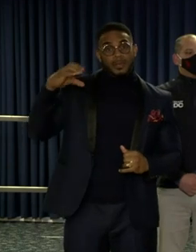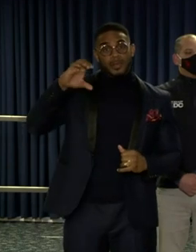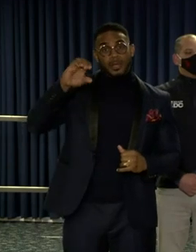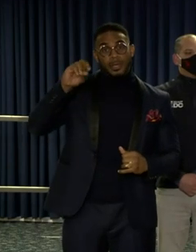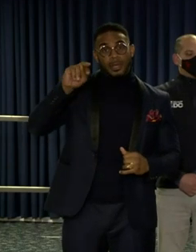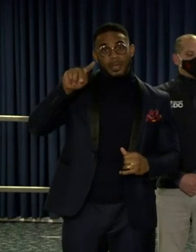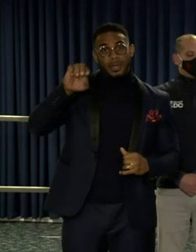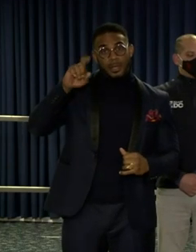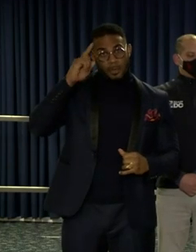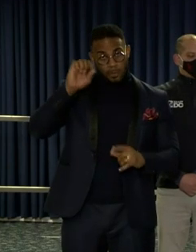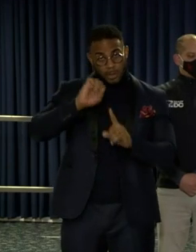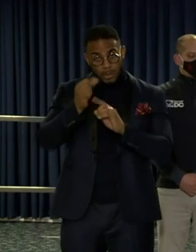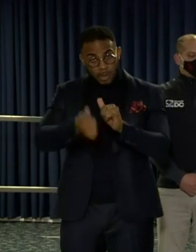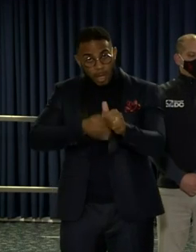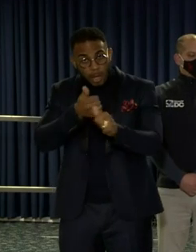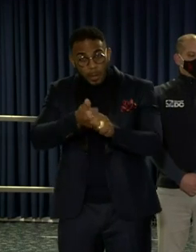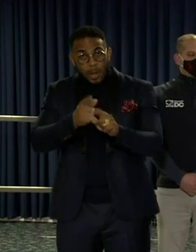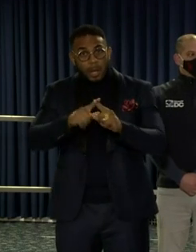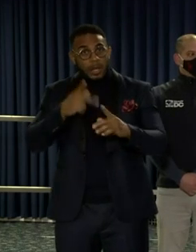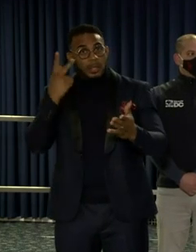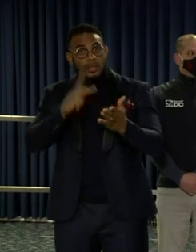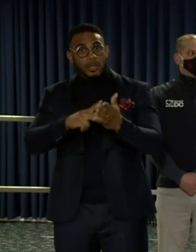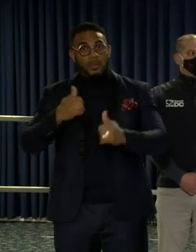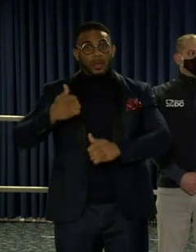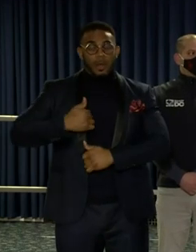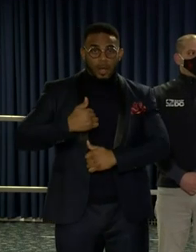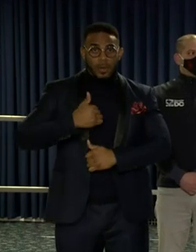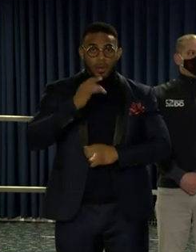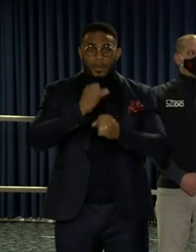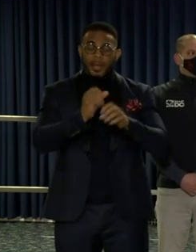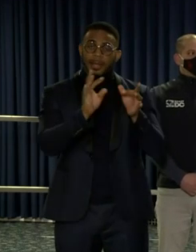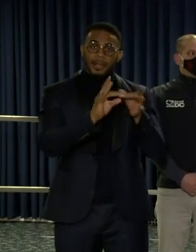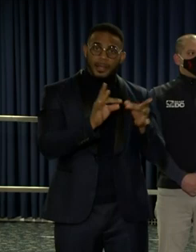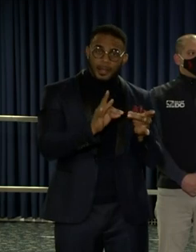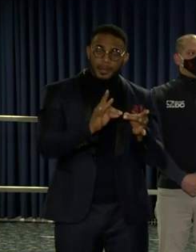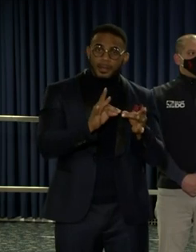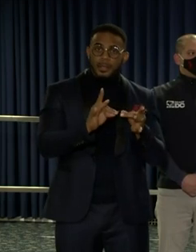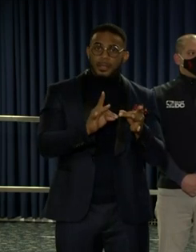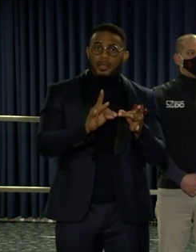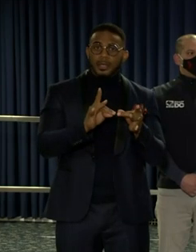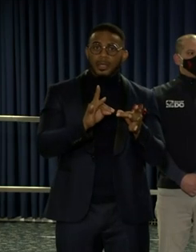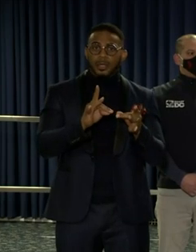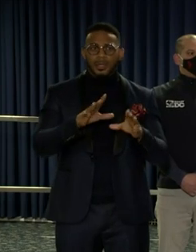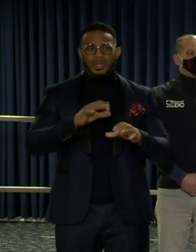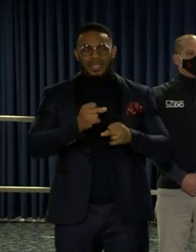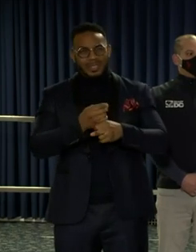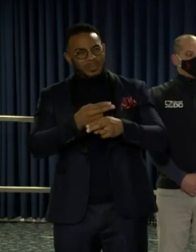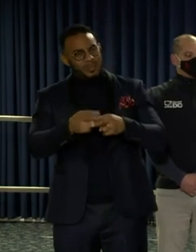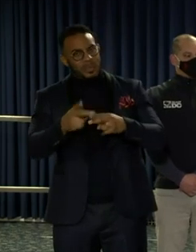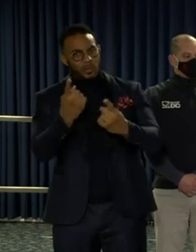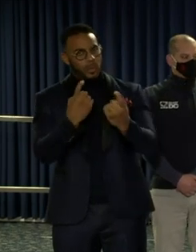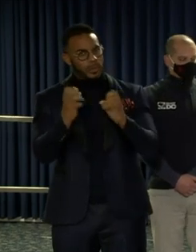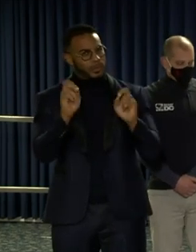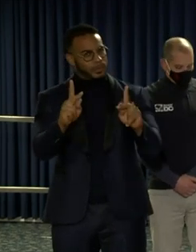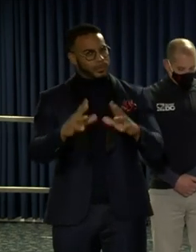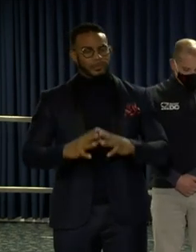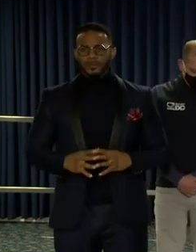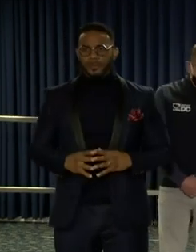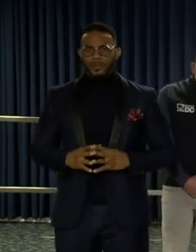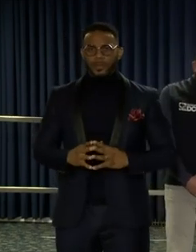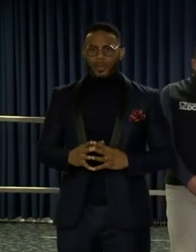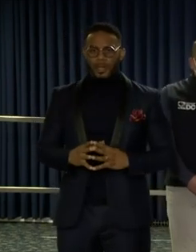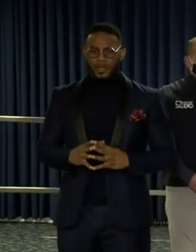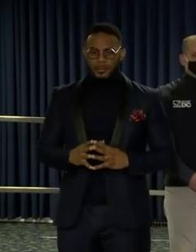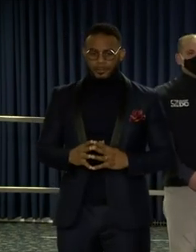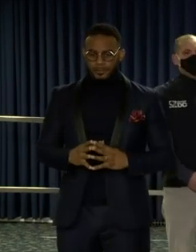for a situational update. Secretary of the Army will make comments, and we will take brief questions.